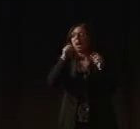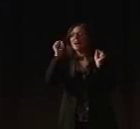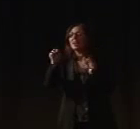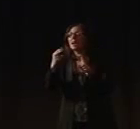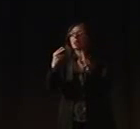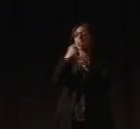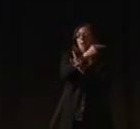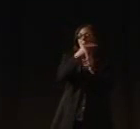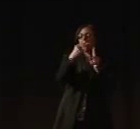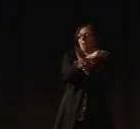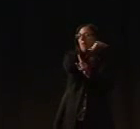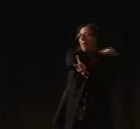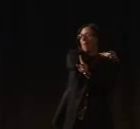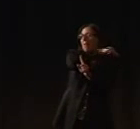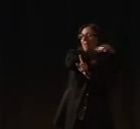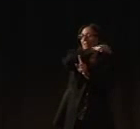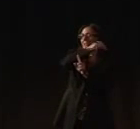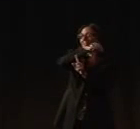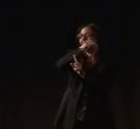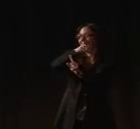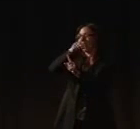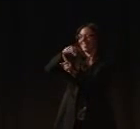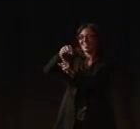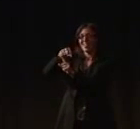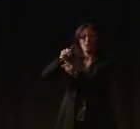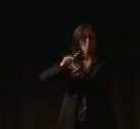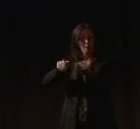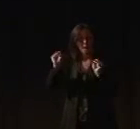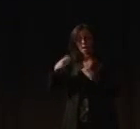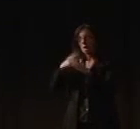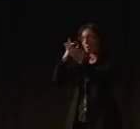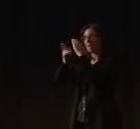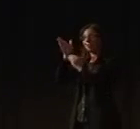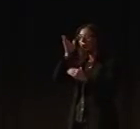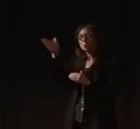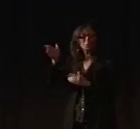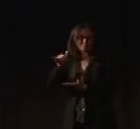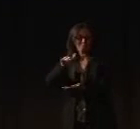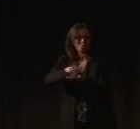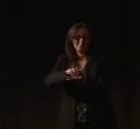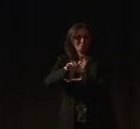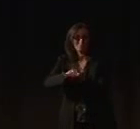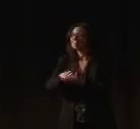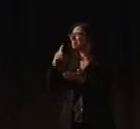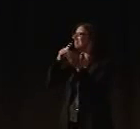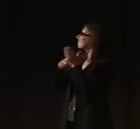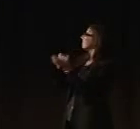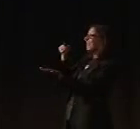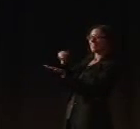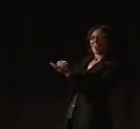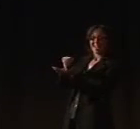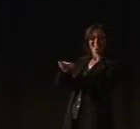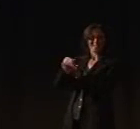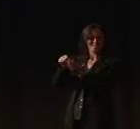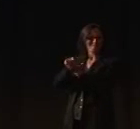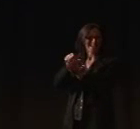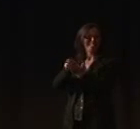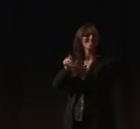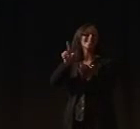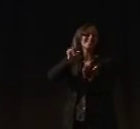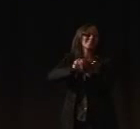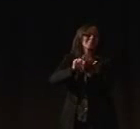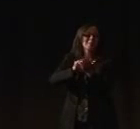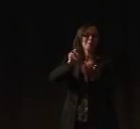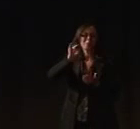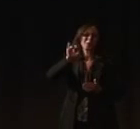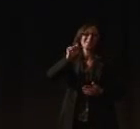is like the page in your financial page in the newspaper, which tells you what happened in the stock market. You know, people were